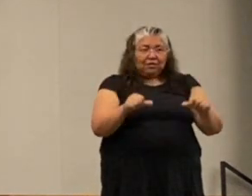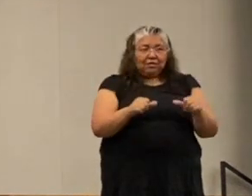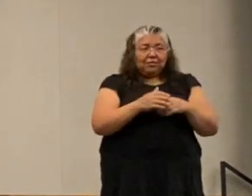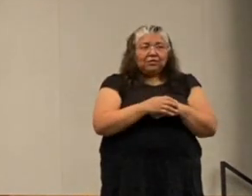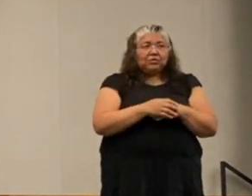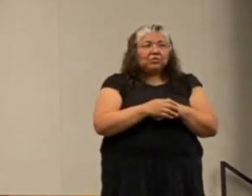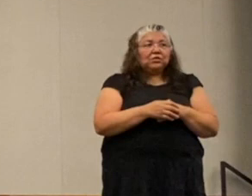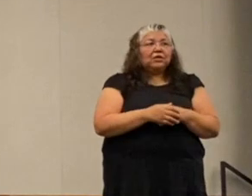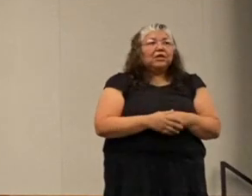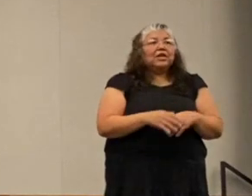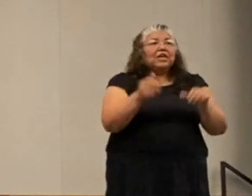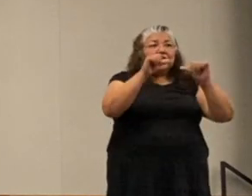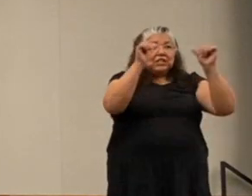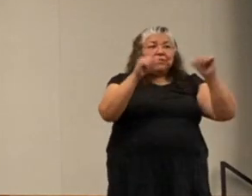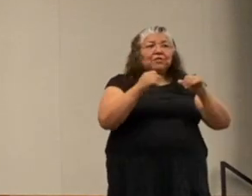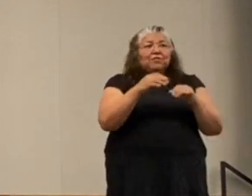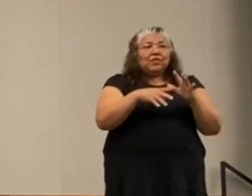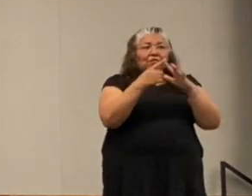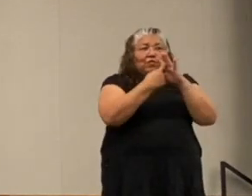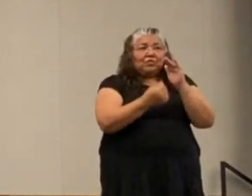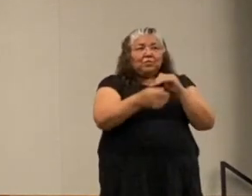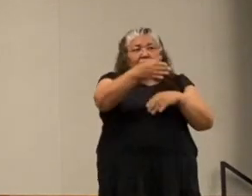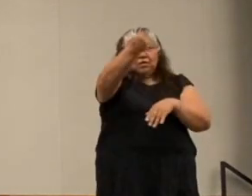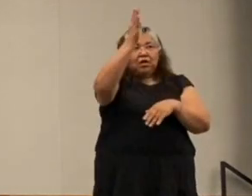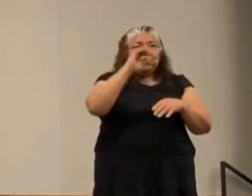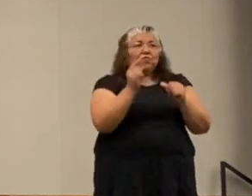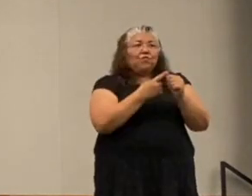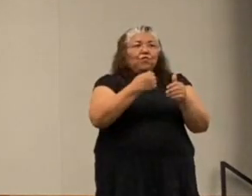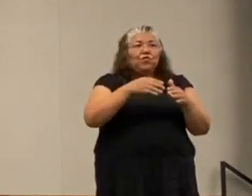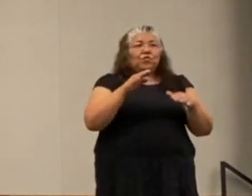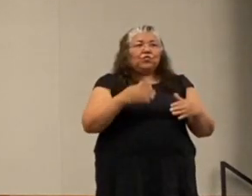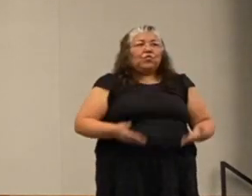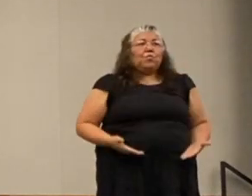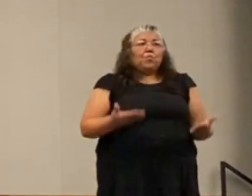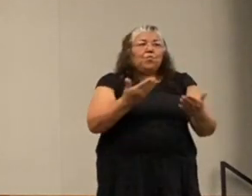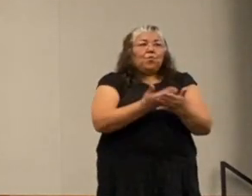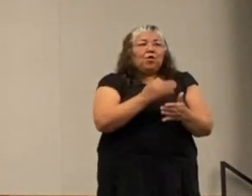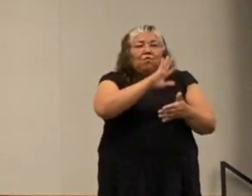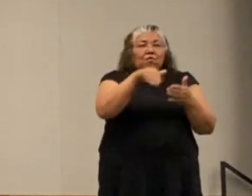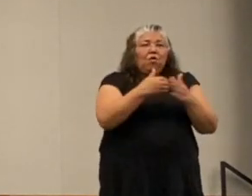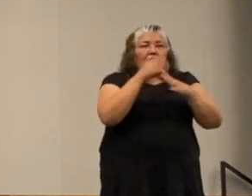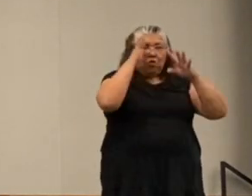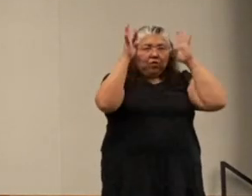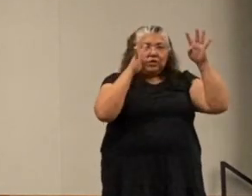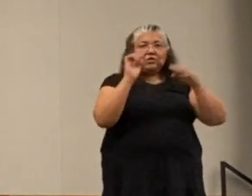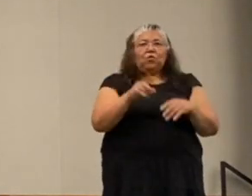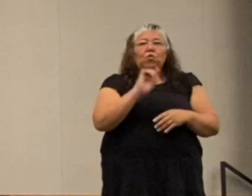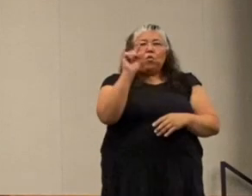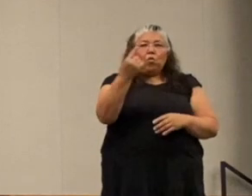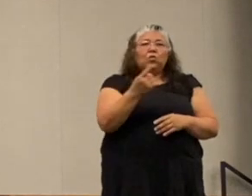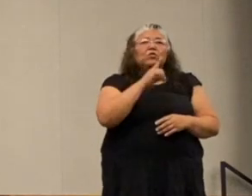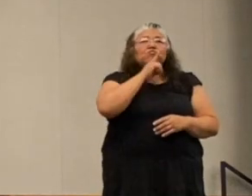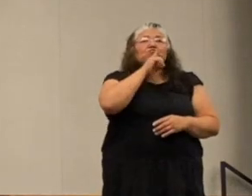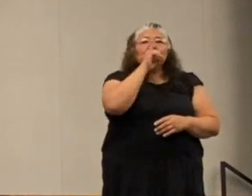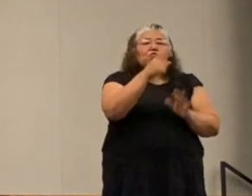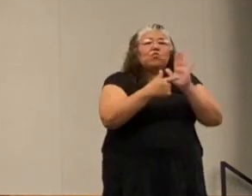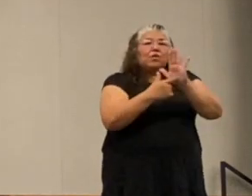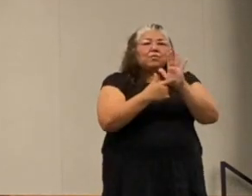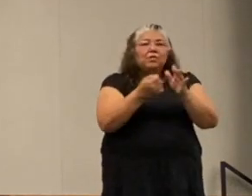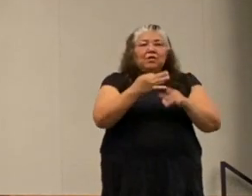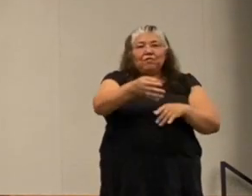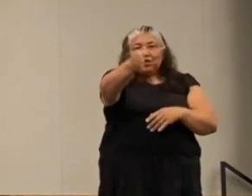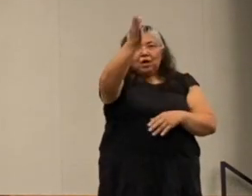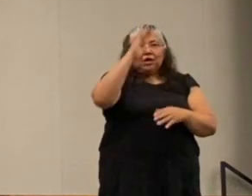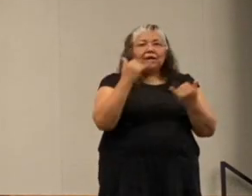says, he is the image of the invisible God, the firstborn over all creation. He is the only true representation of God. And listen